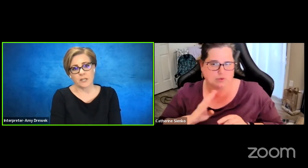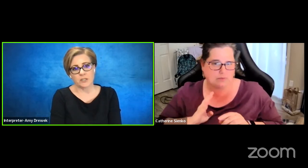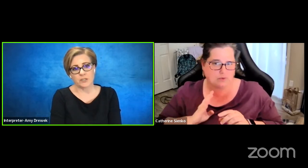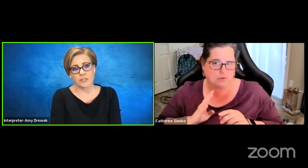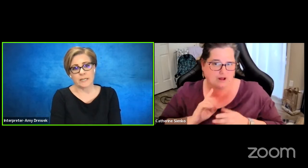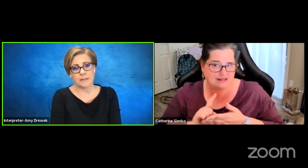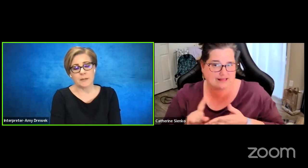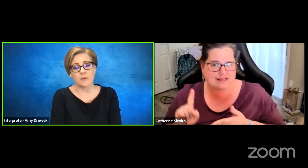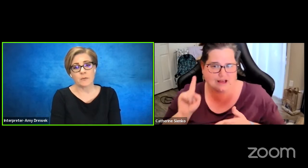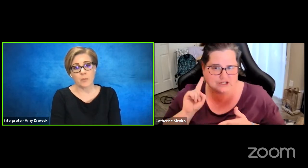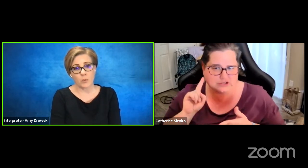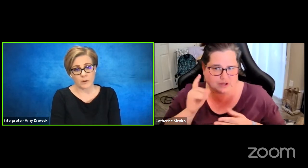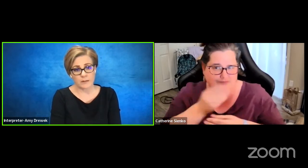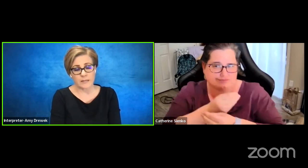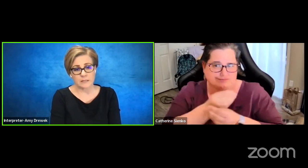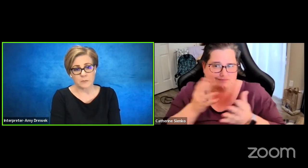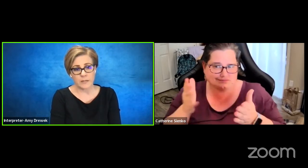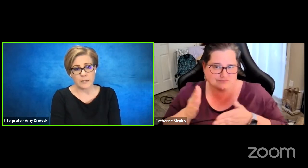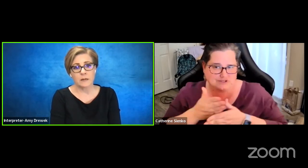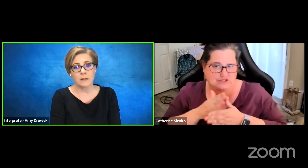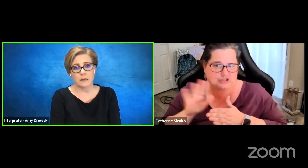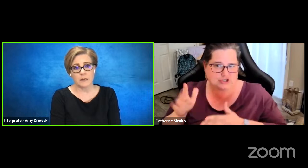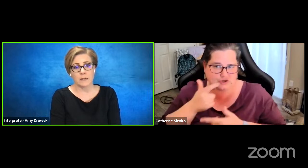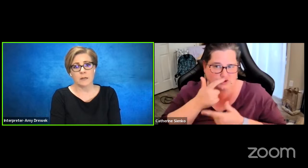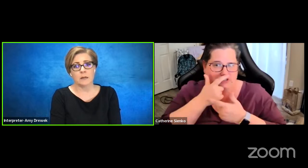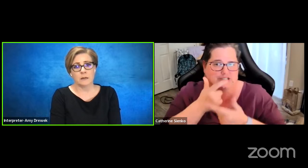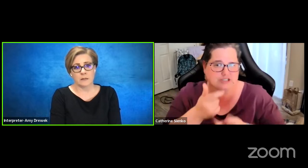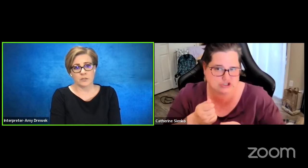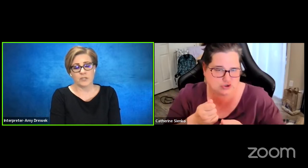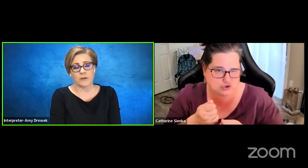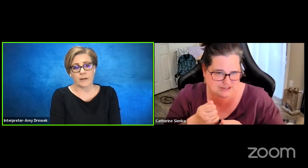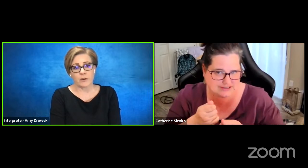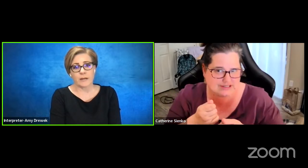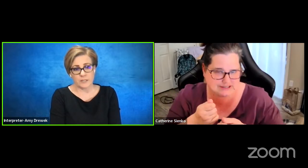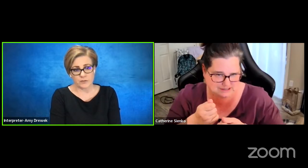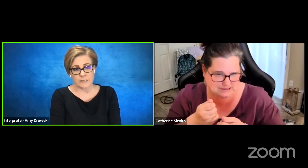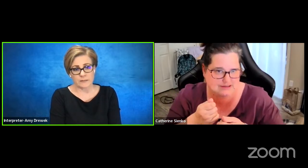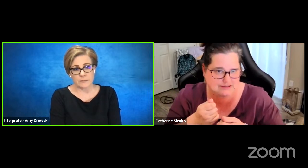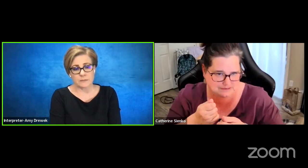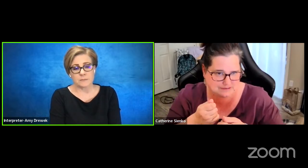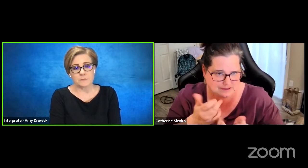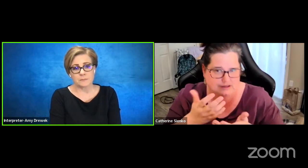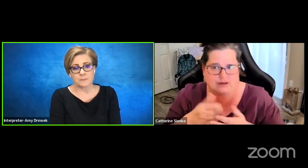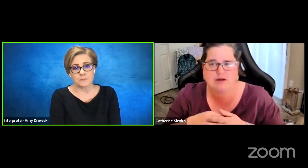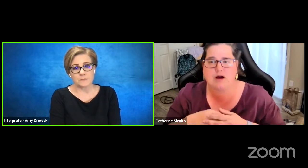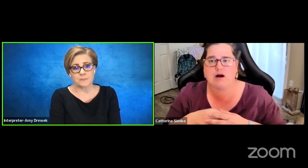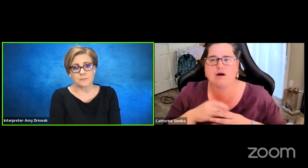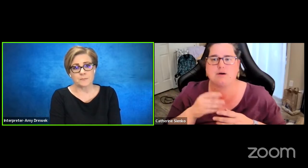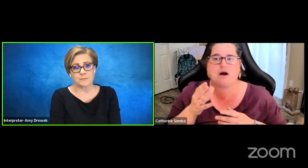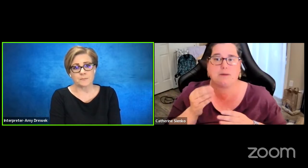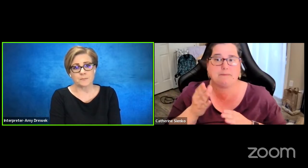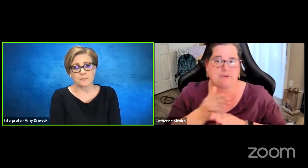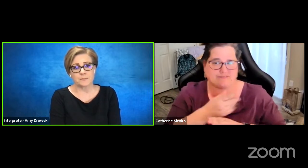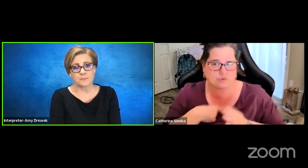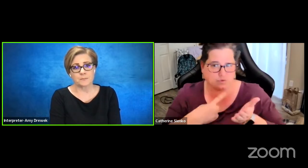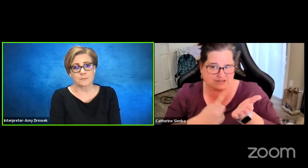for ACDHH. She emailed the board last week sharing her interest.